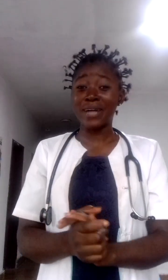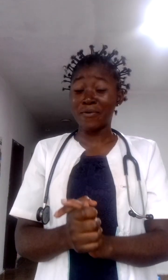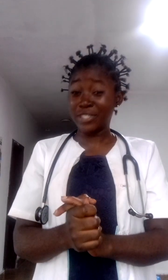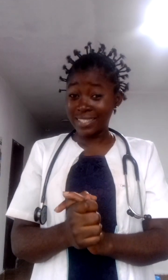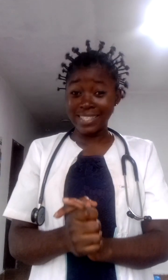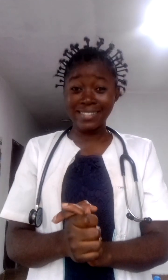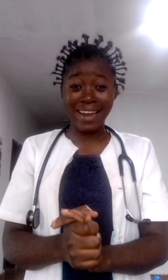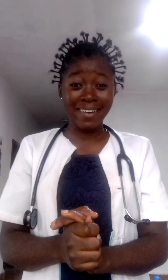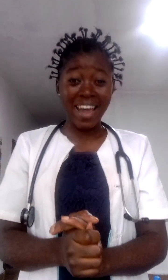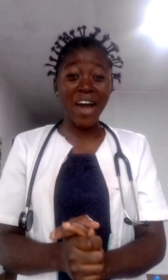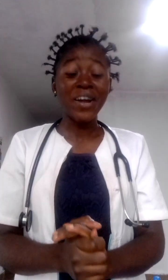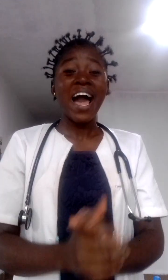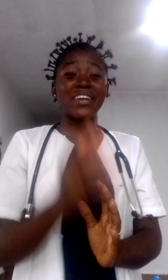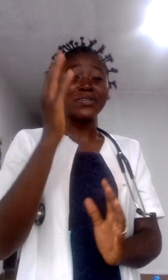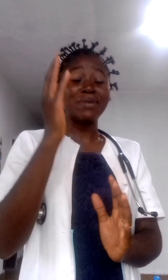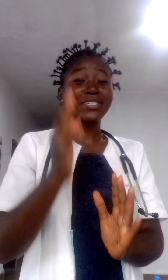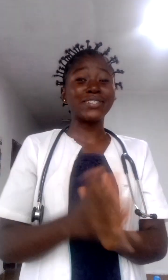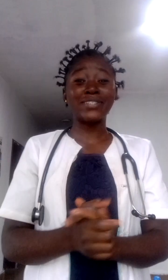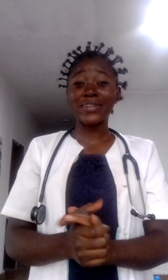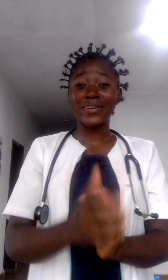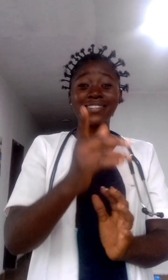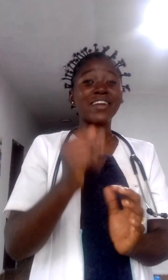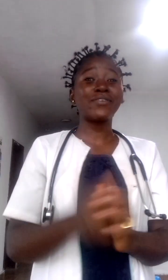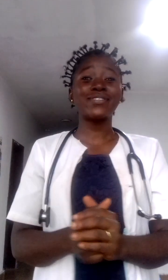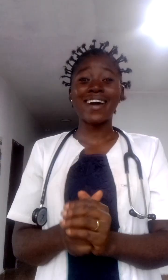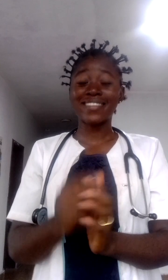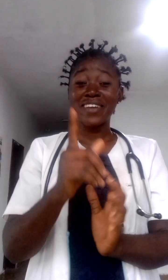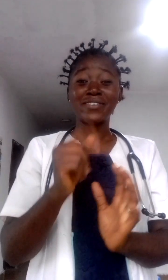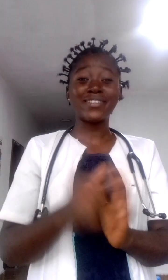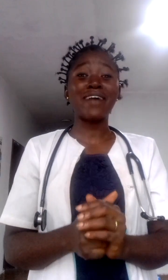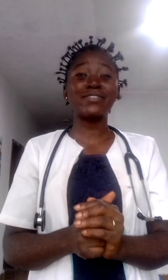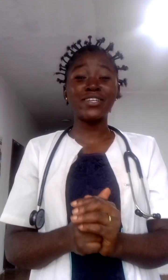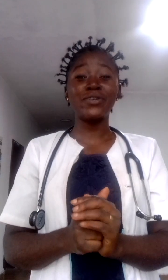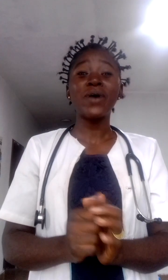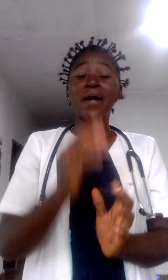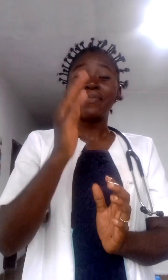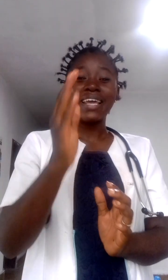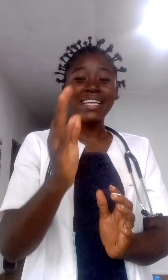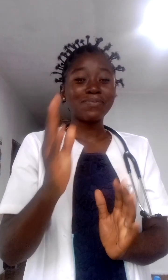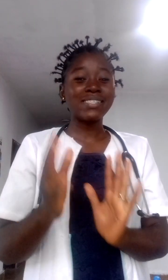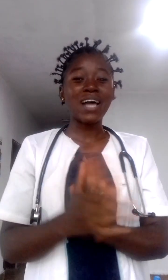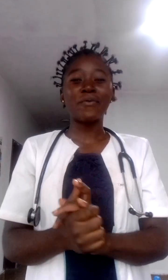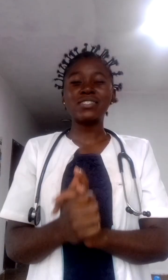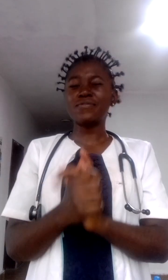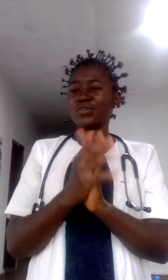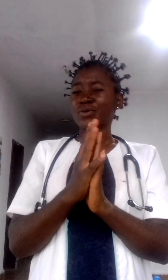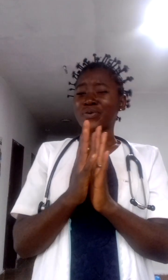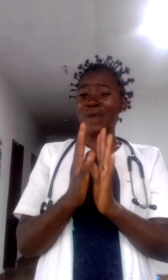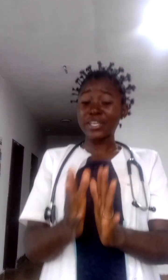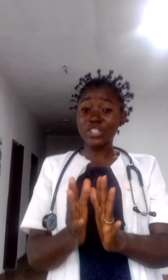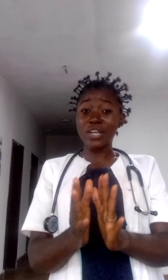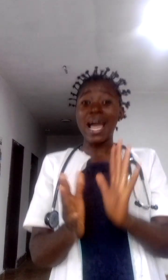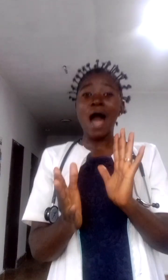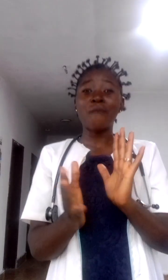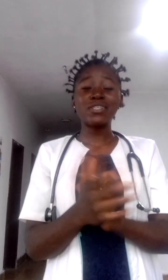are watching this right now. I know medical doctors. Thank you, sir. Thank you, sir. I've seen you. Please, please, I'm waiting for your corrections. I'm waiting